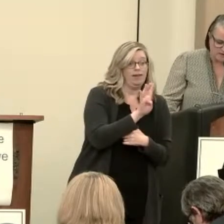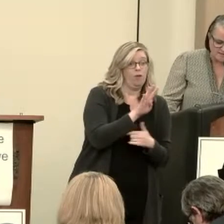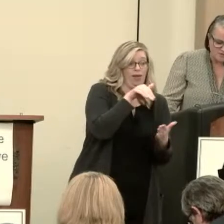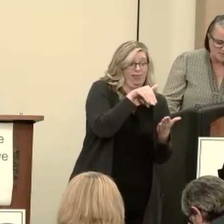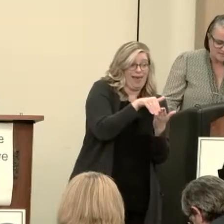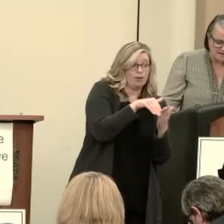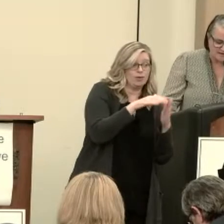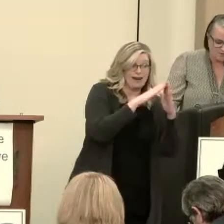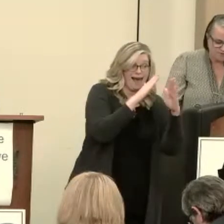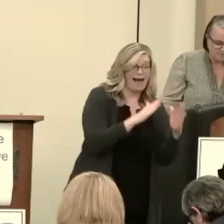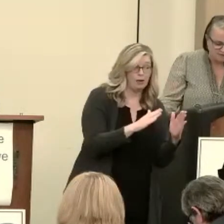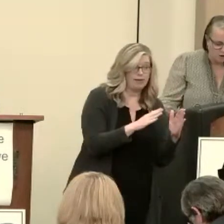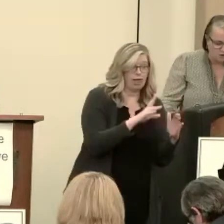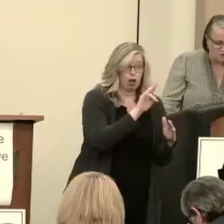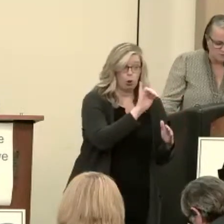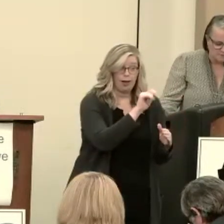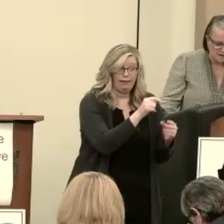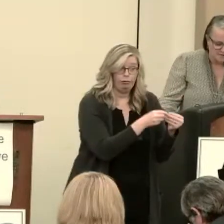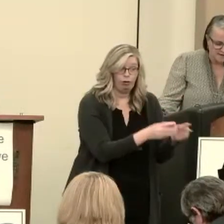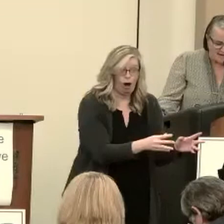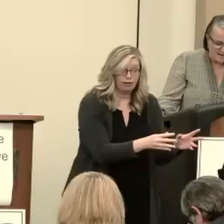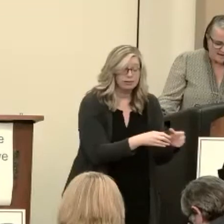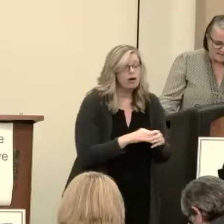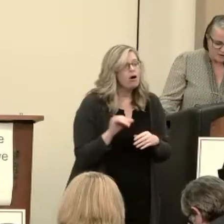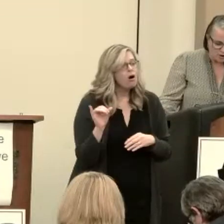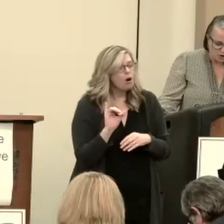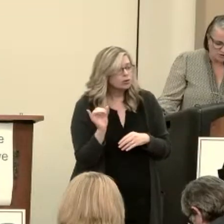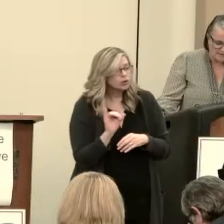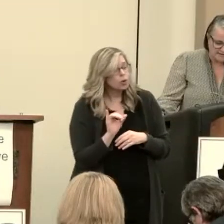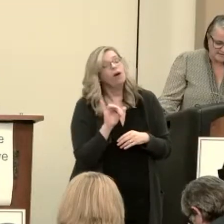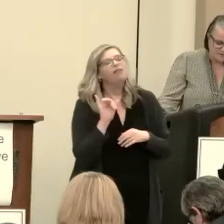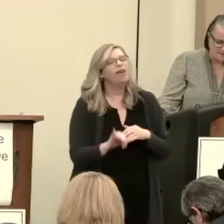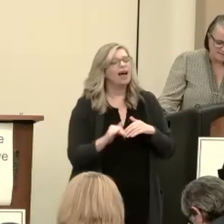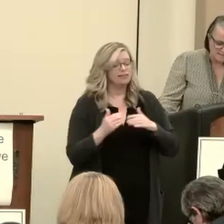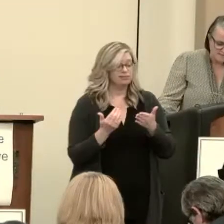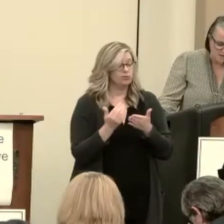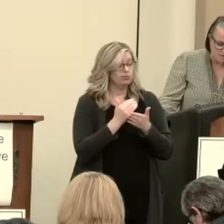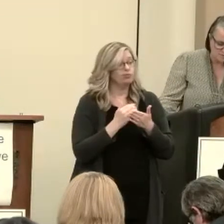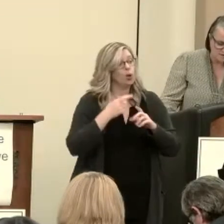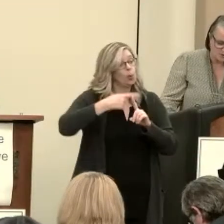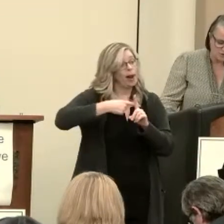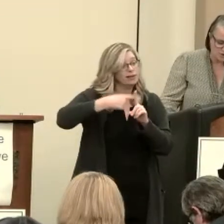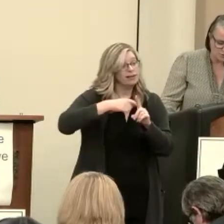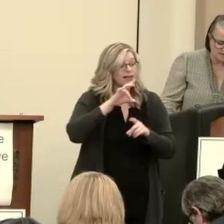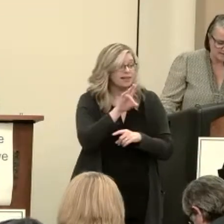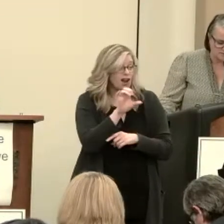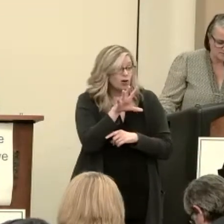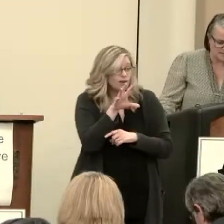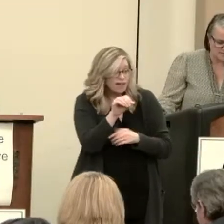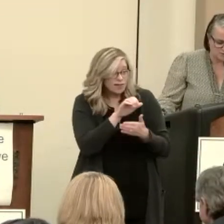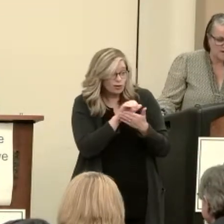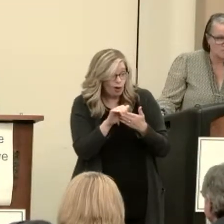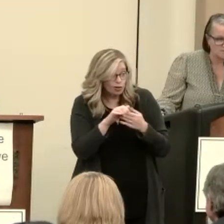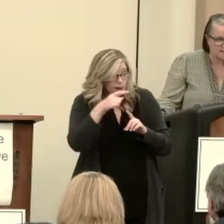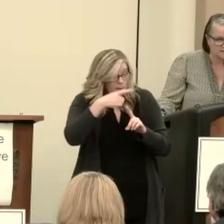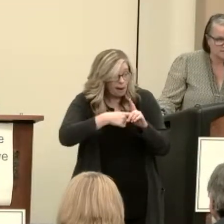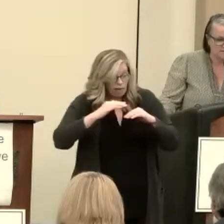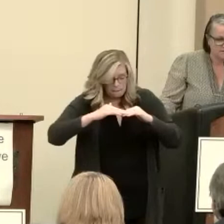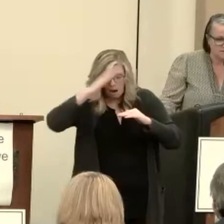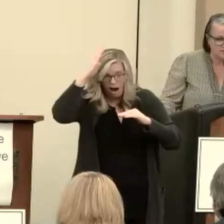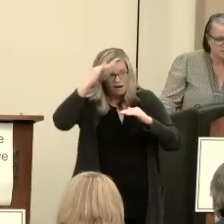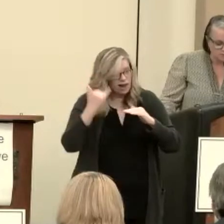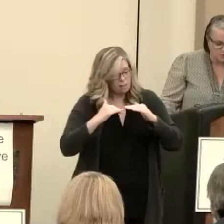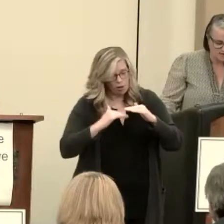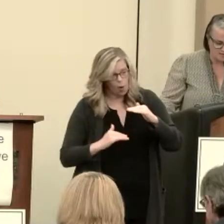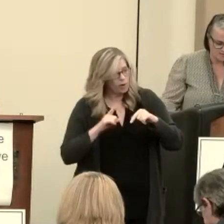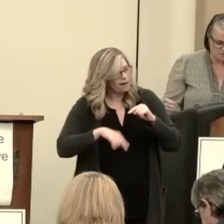that rent under $750 per month, and there are currently nearly 6,000 people on a wait list for Manitoba housing.